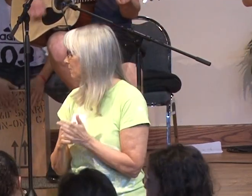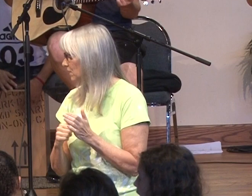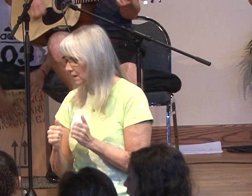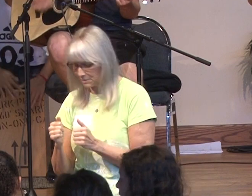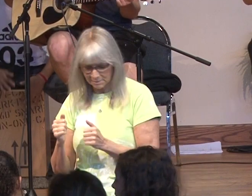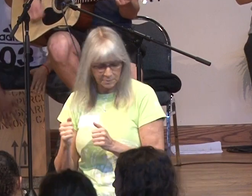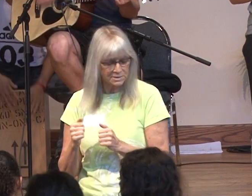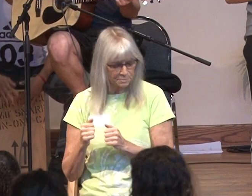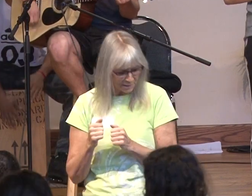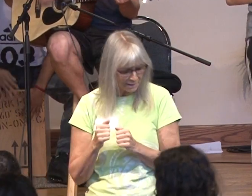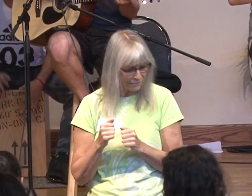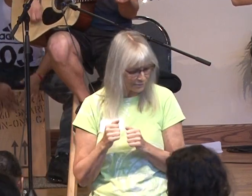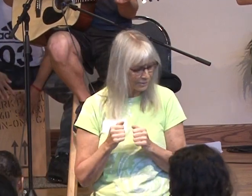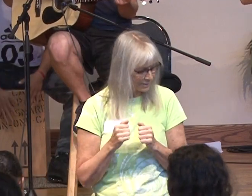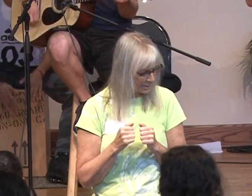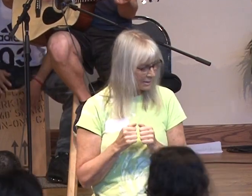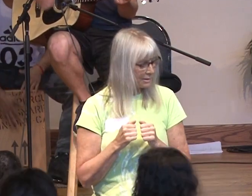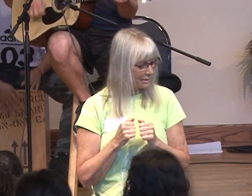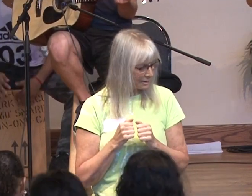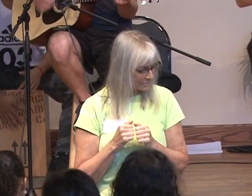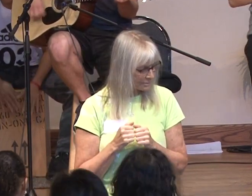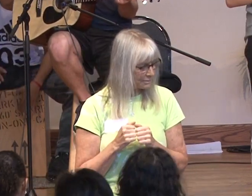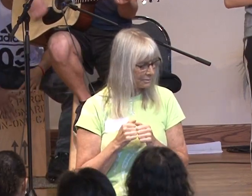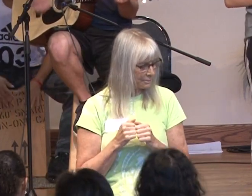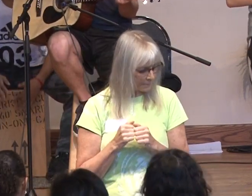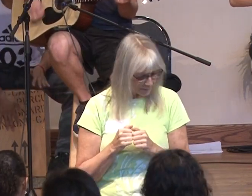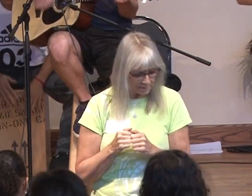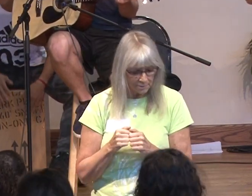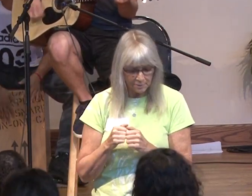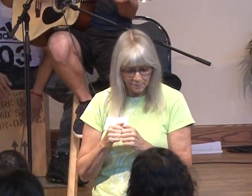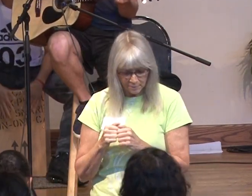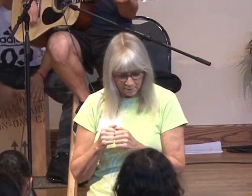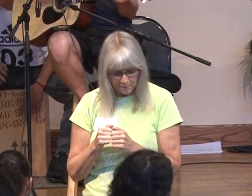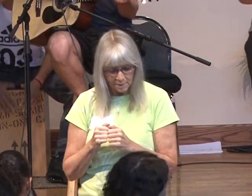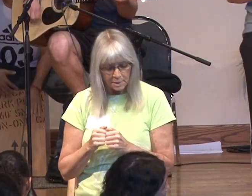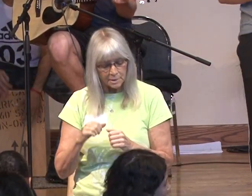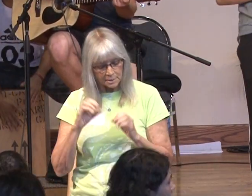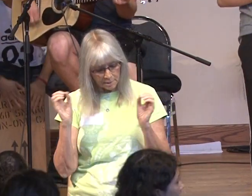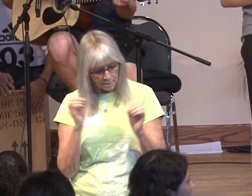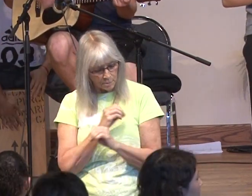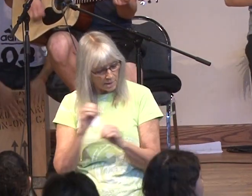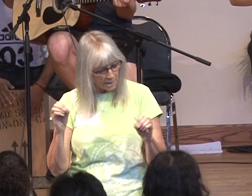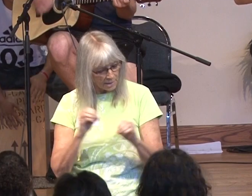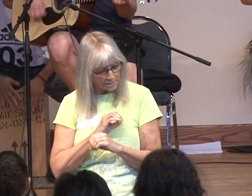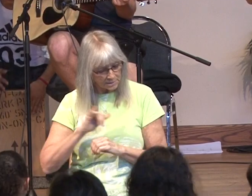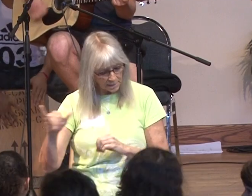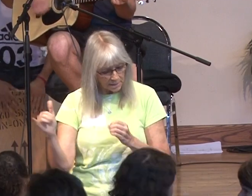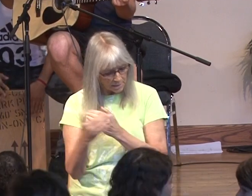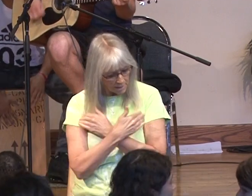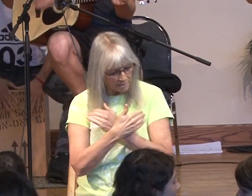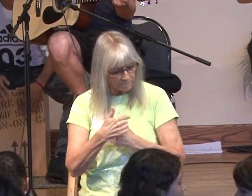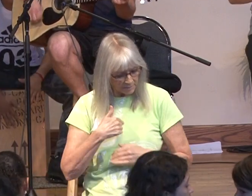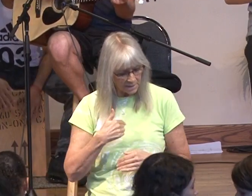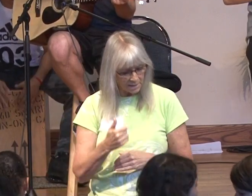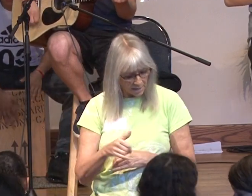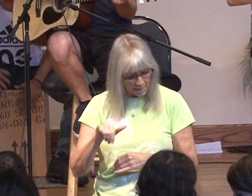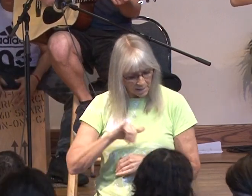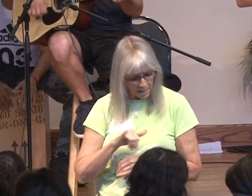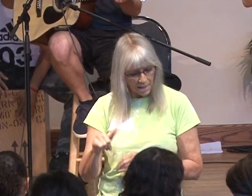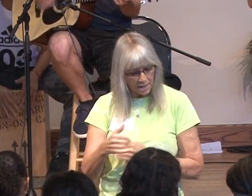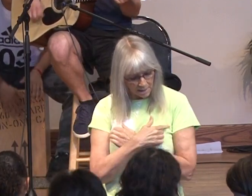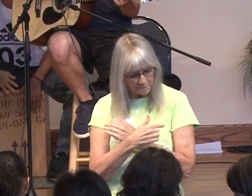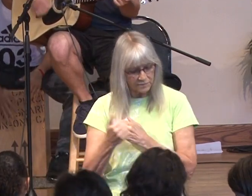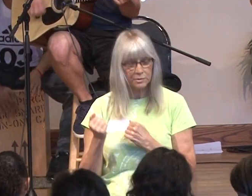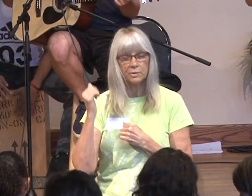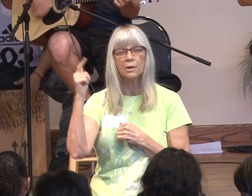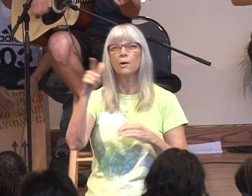your heart. I was made to bring you joy. No one else can love you like